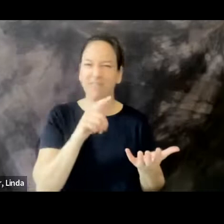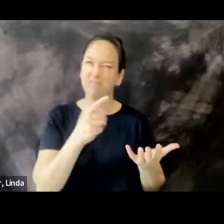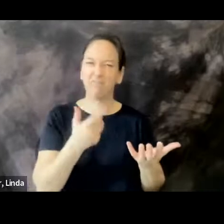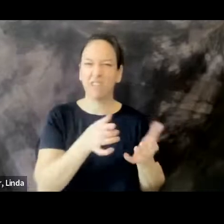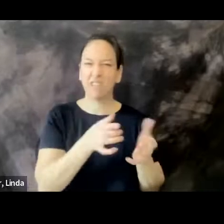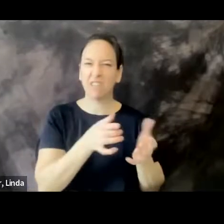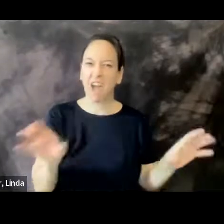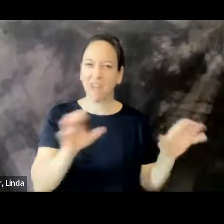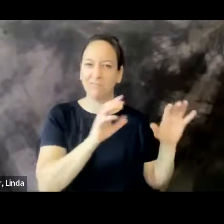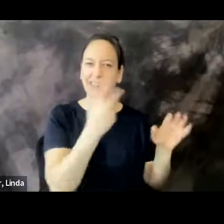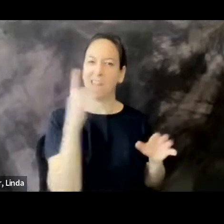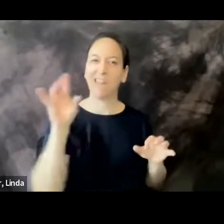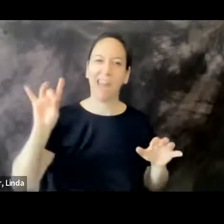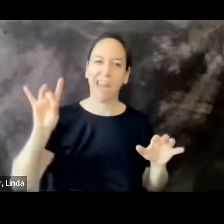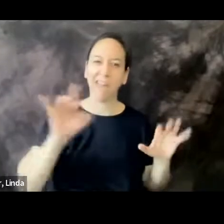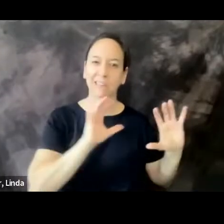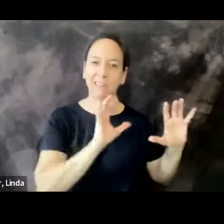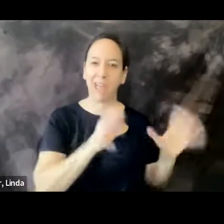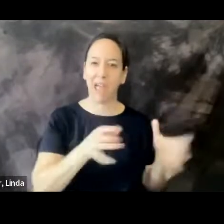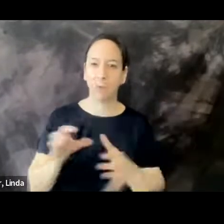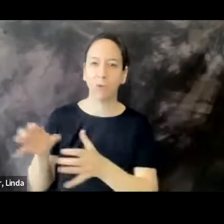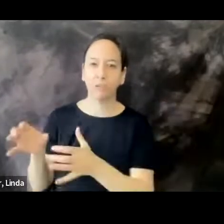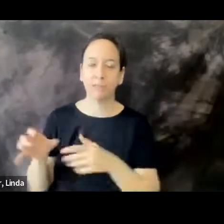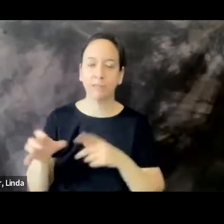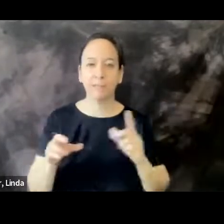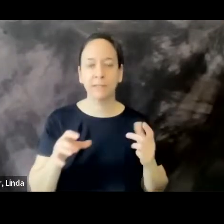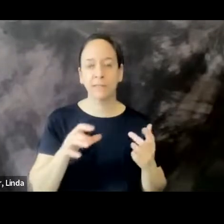categories. Some of the categories include